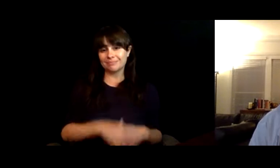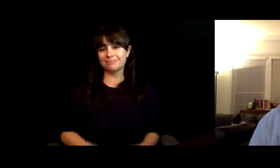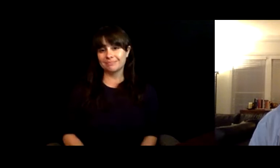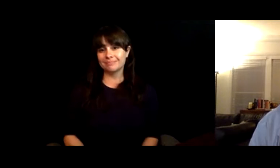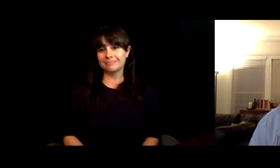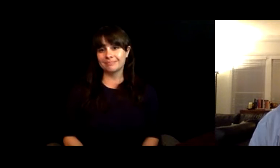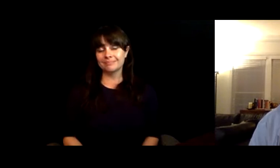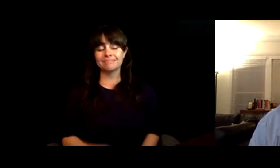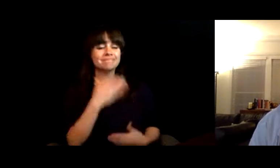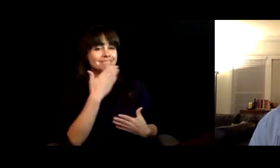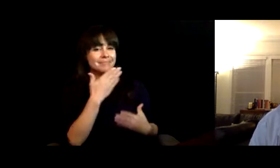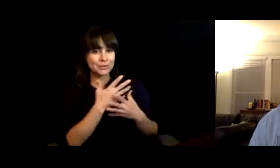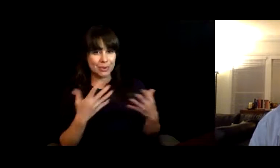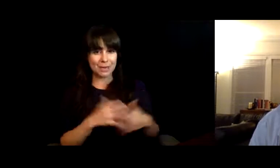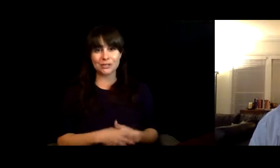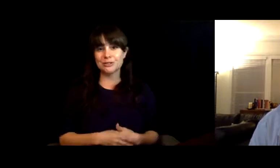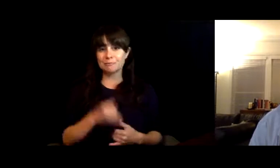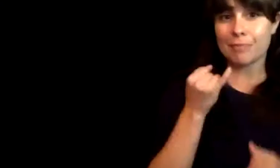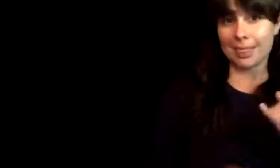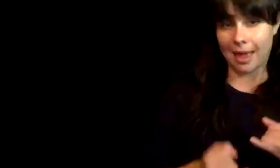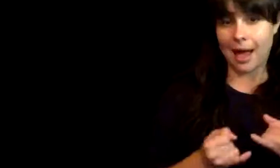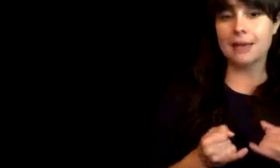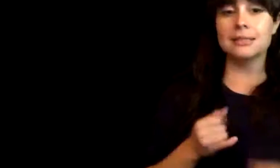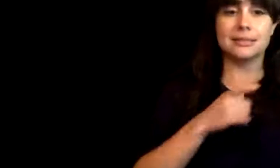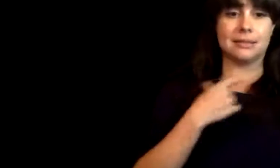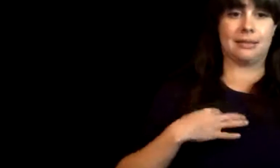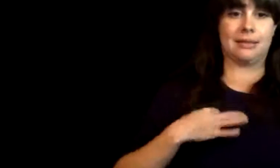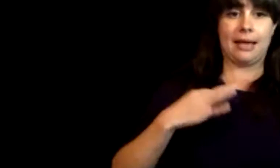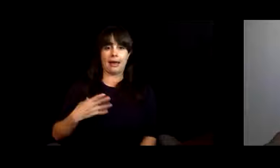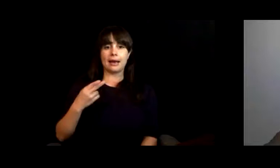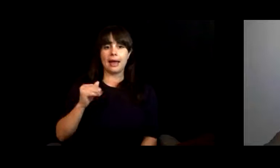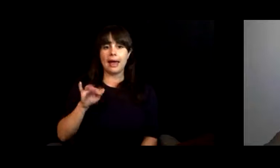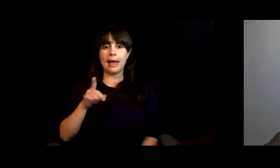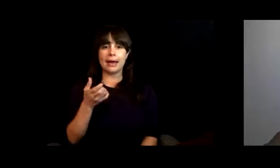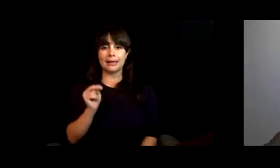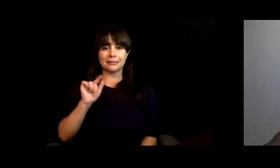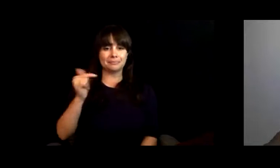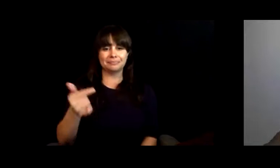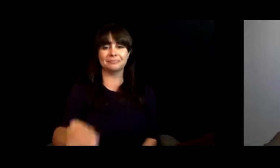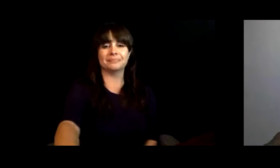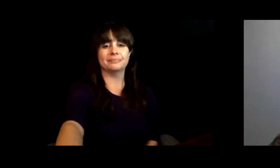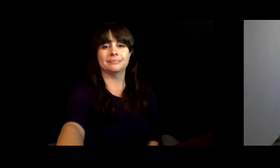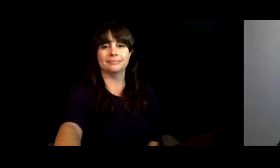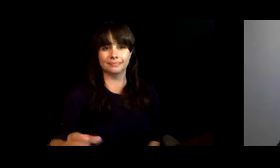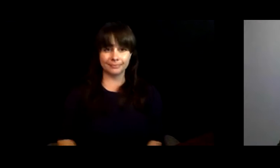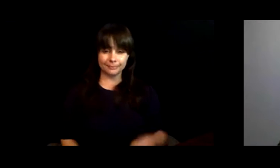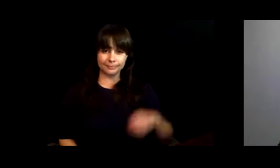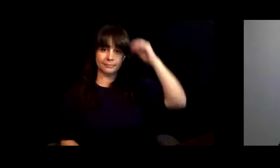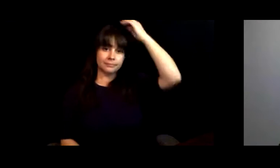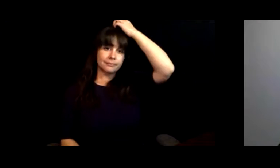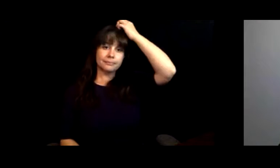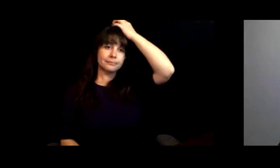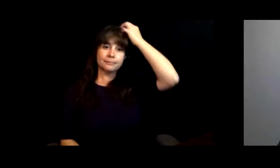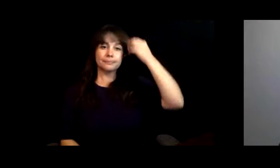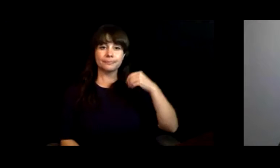Thank you so much. And then last to tackle this question will be candidate Hayden. You are up. Thank you, Lucy.